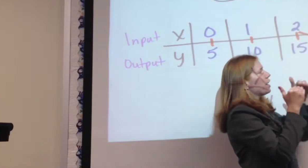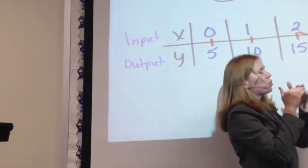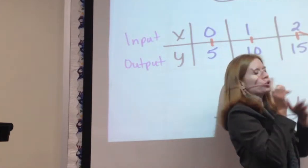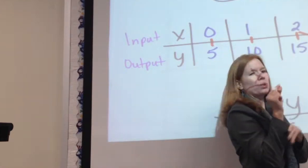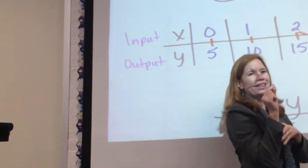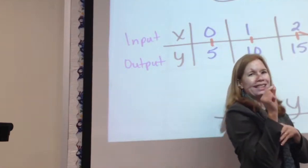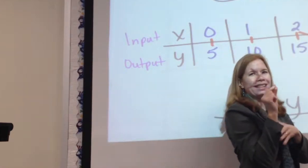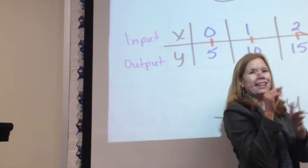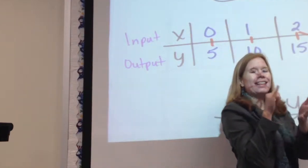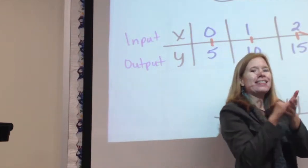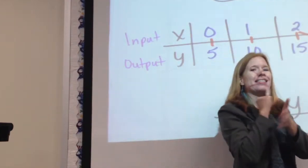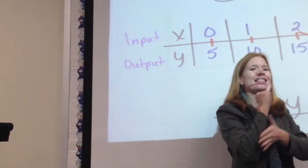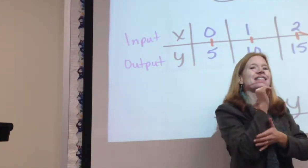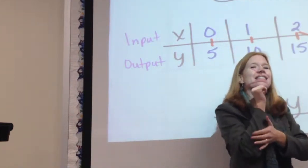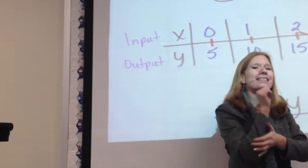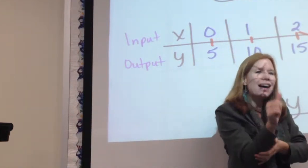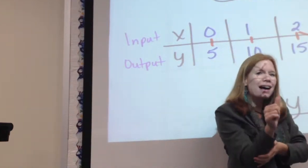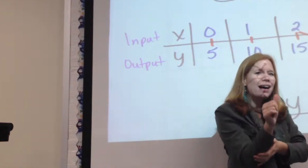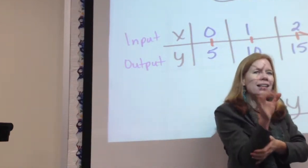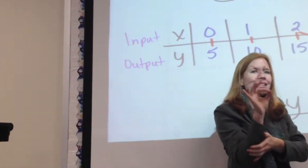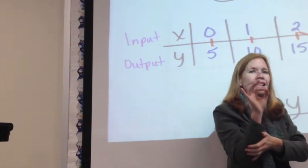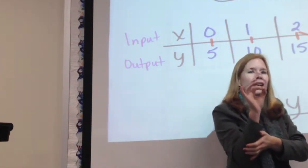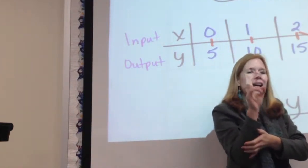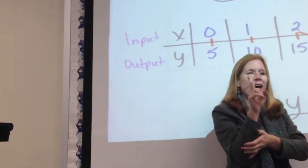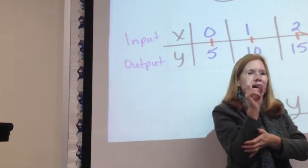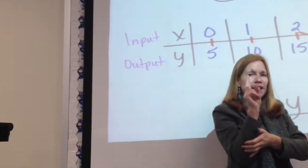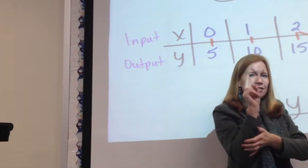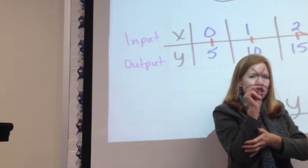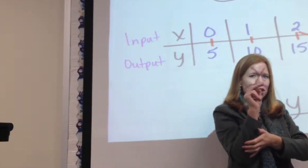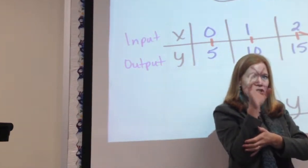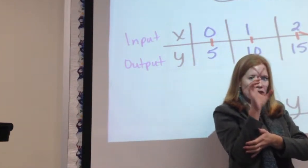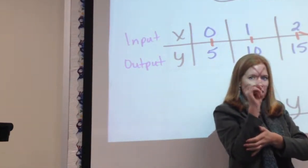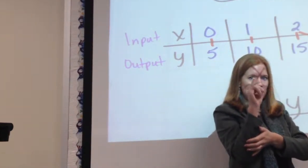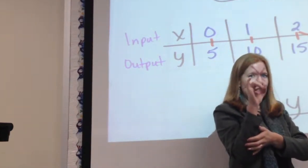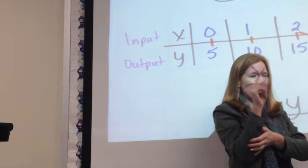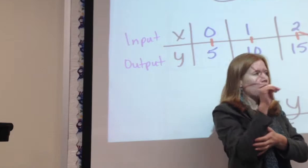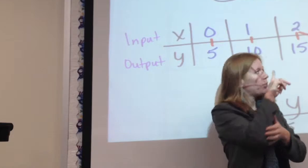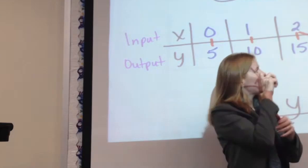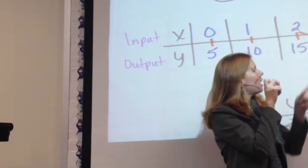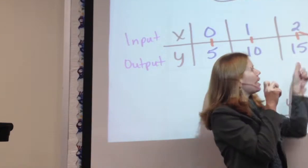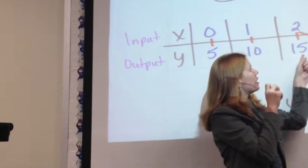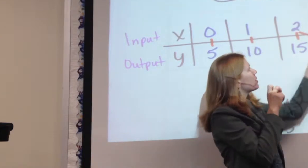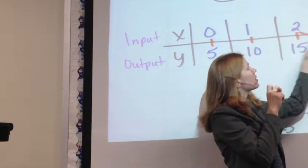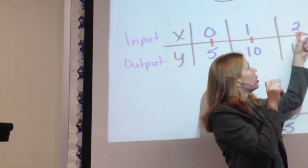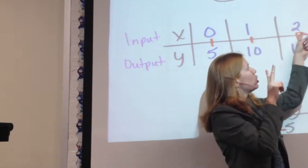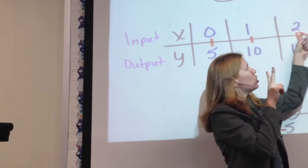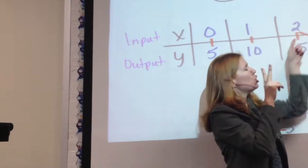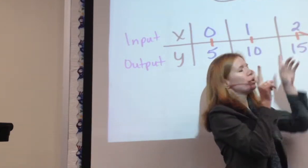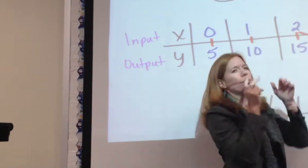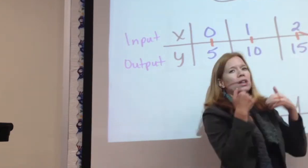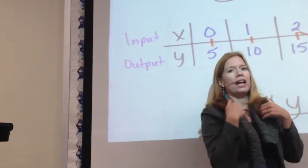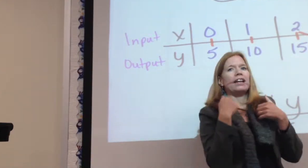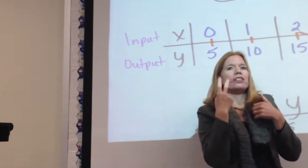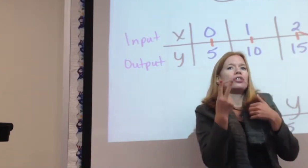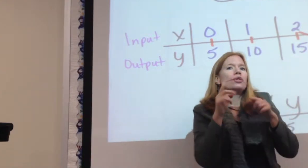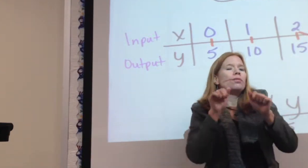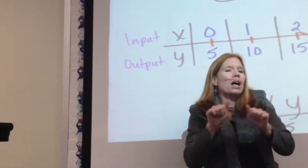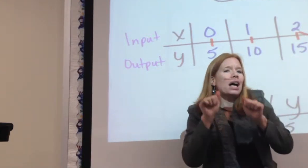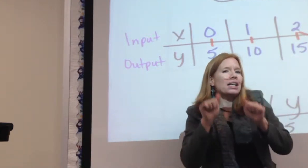equal 20. This is not a function because 2 has 2